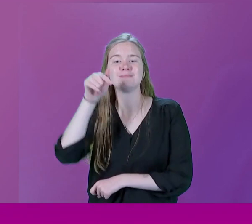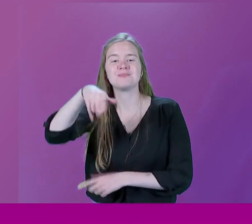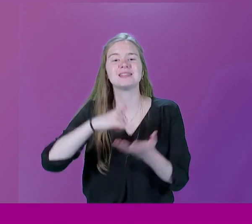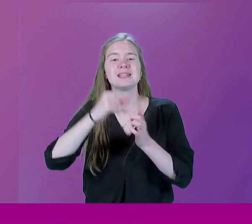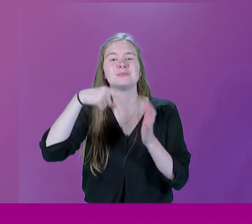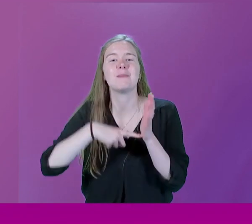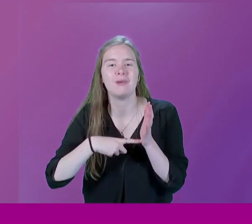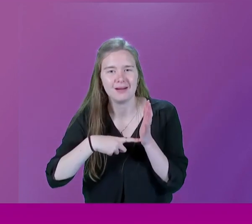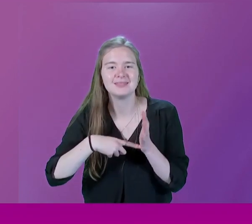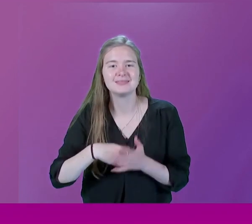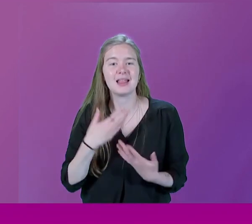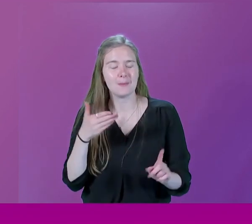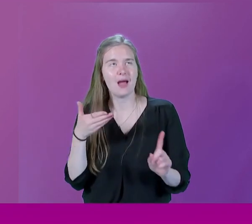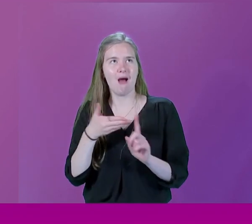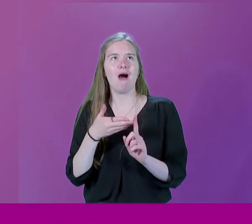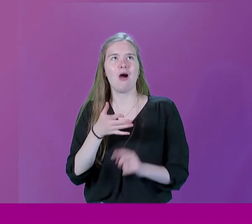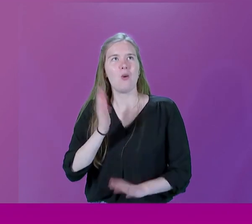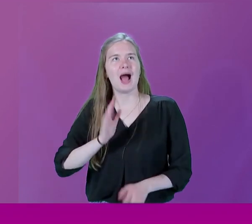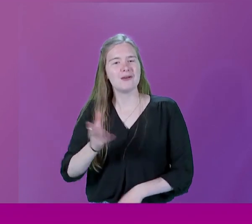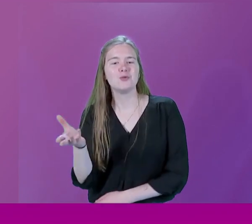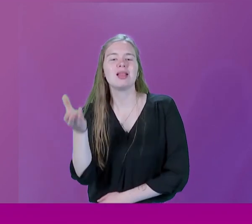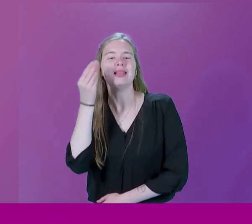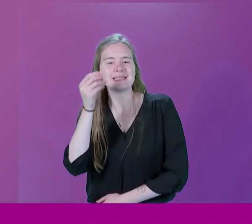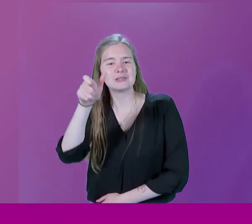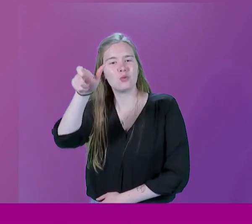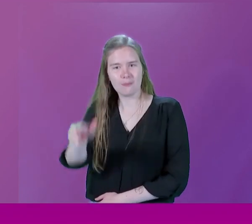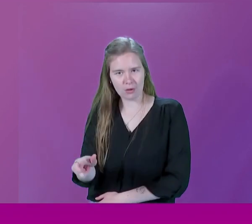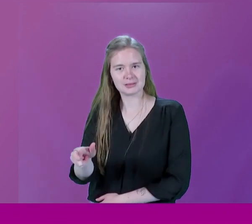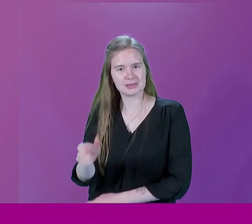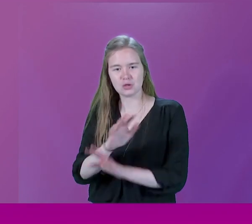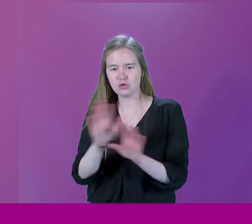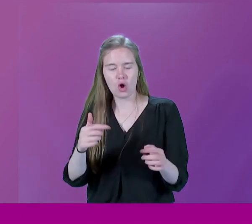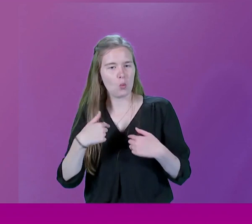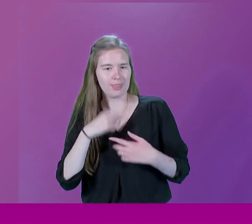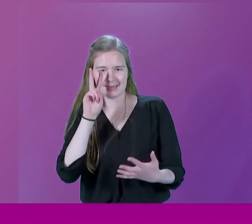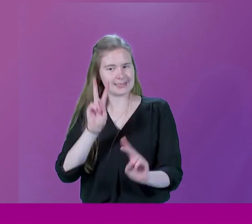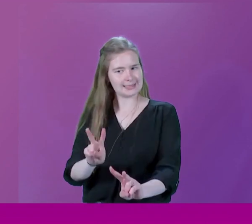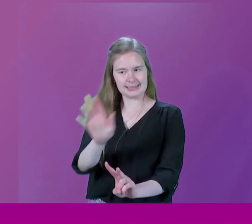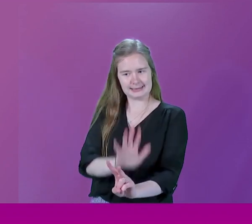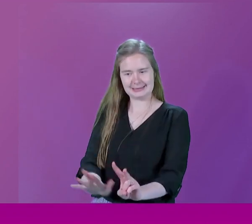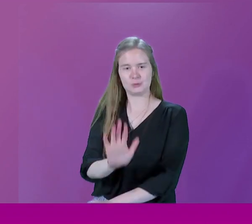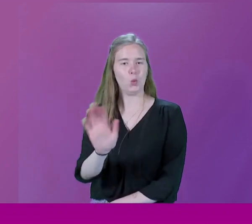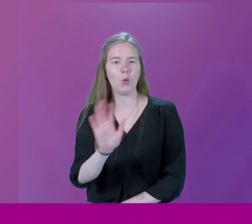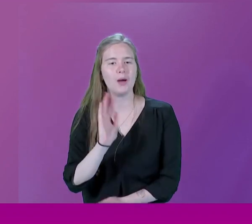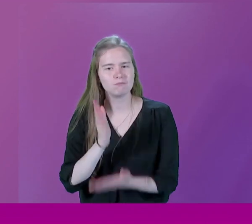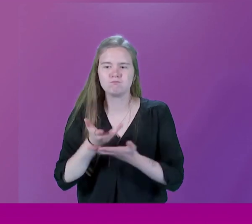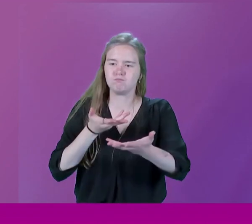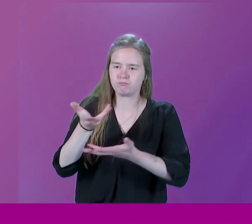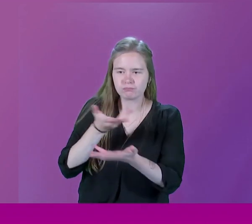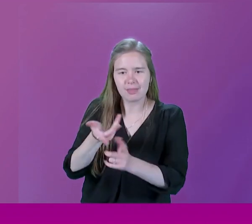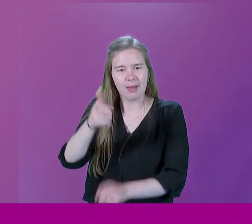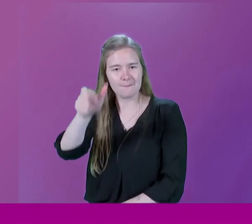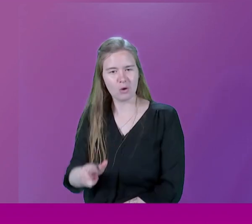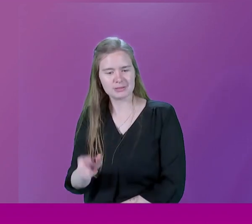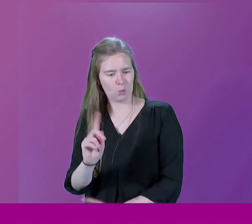they realized that they have to listen to the individual, not what they see, you know, but what is it with